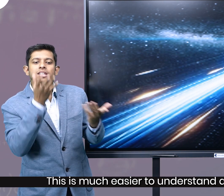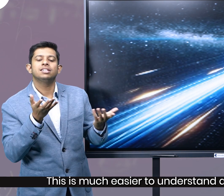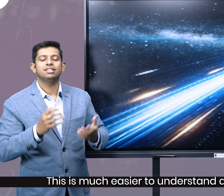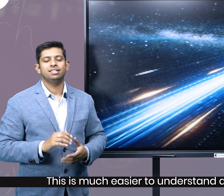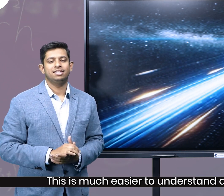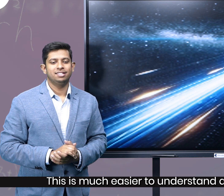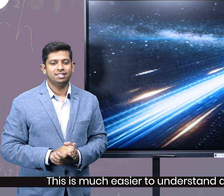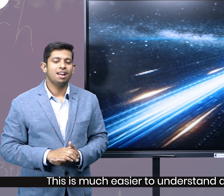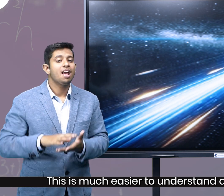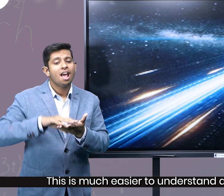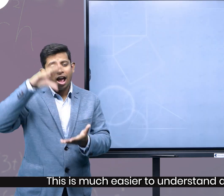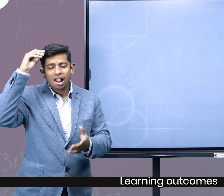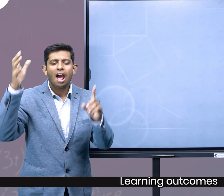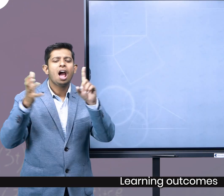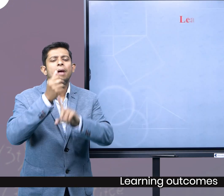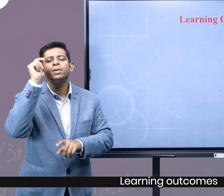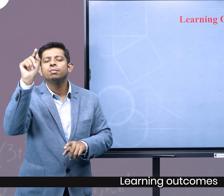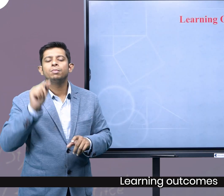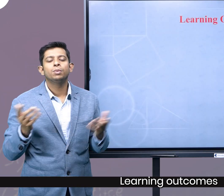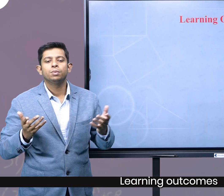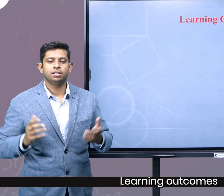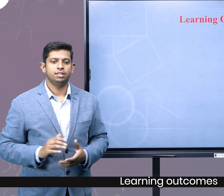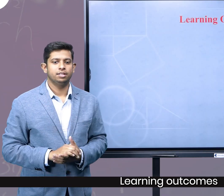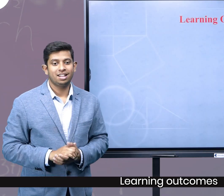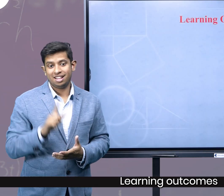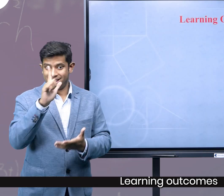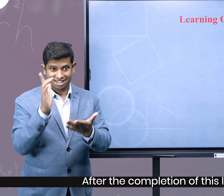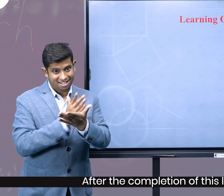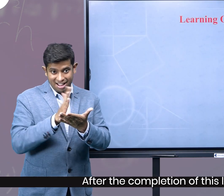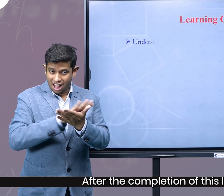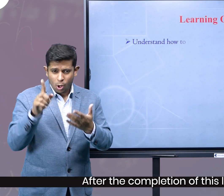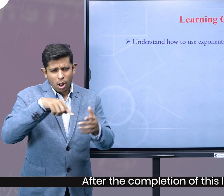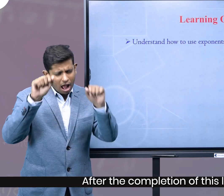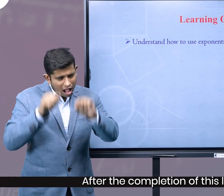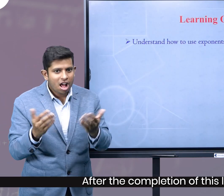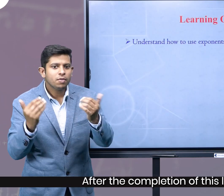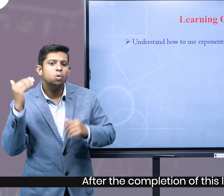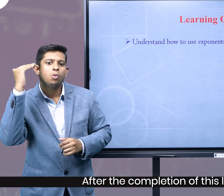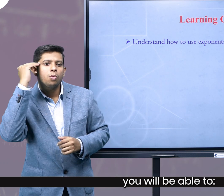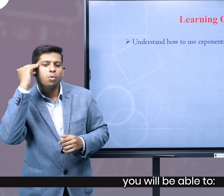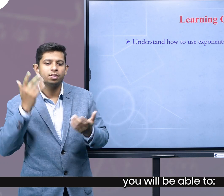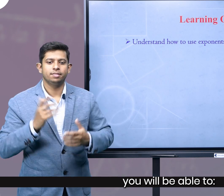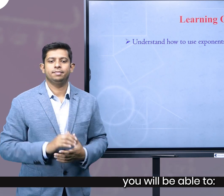understand and work with. Learning outcomes. After the completion of this lesson, you will be able